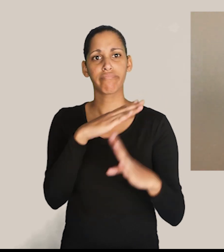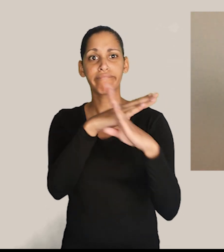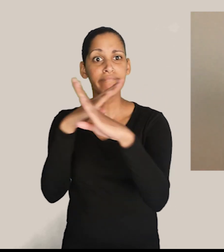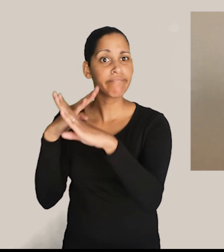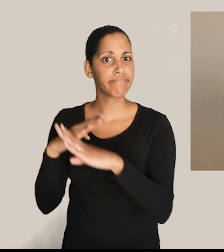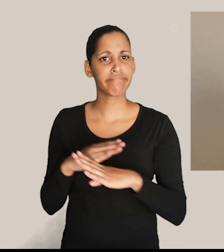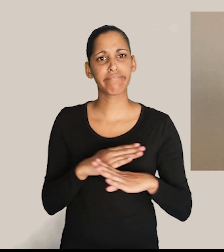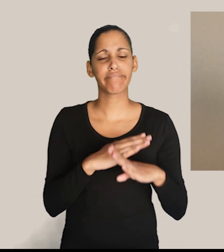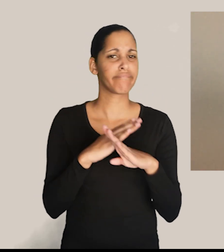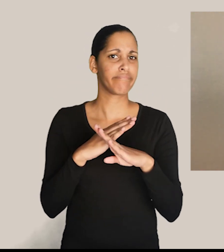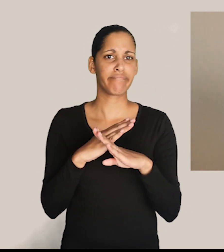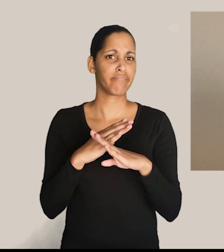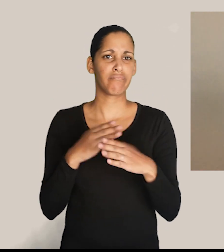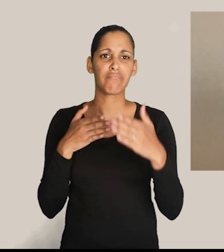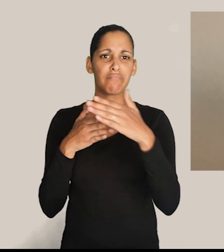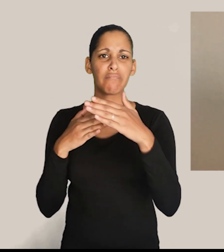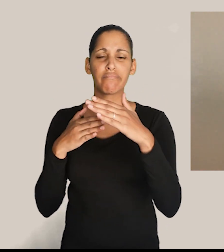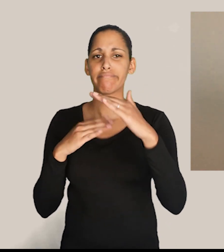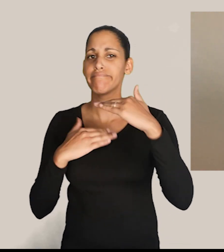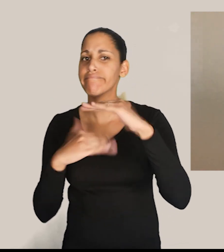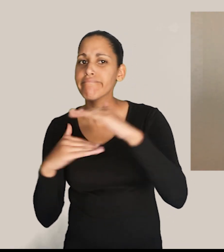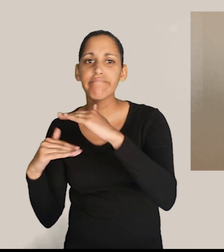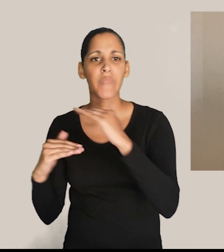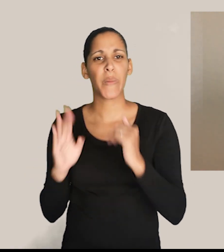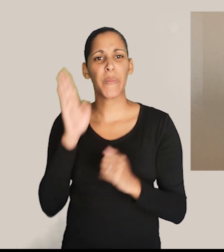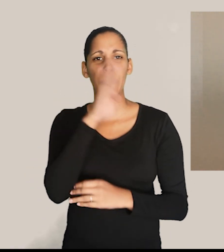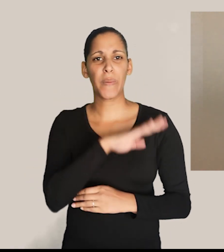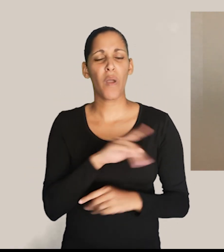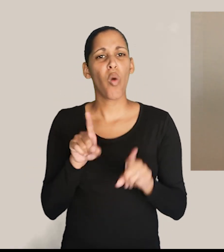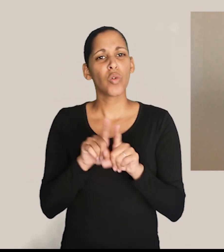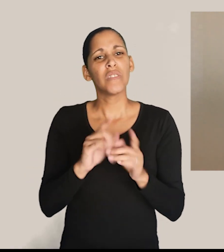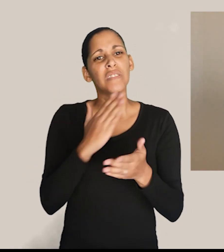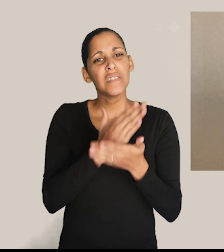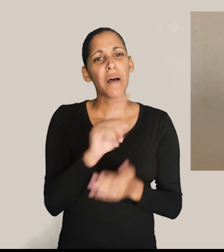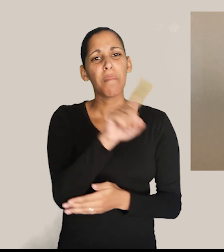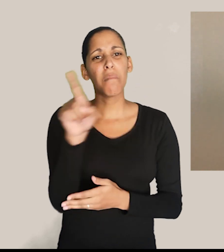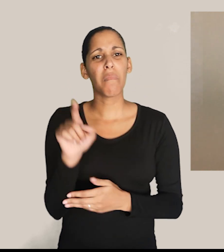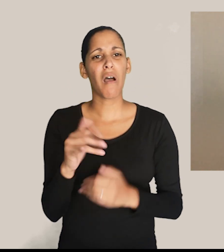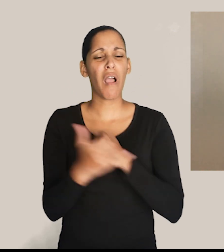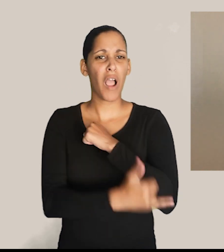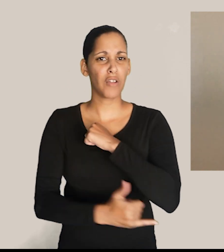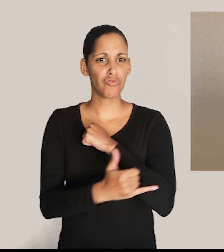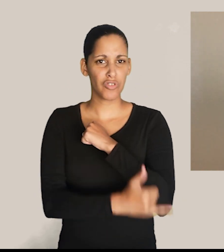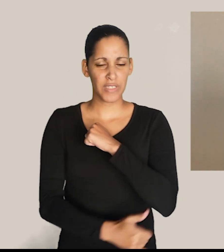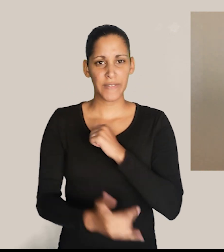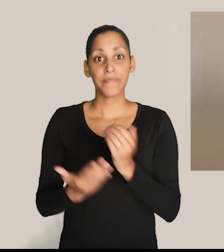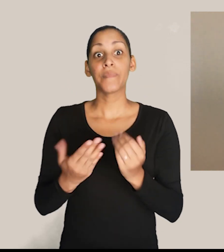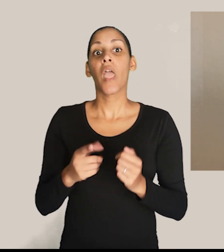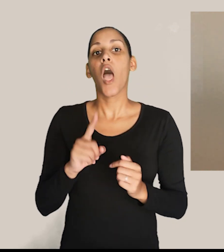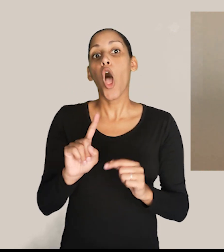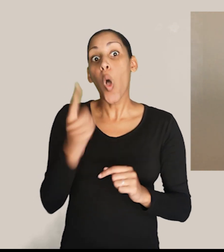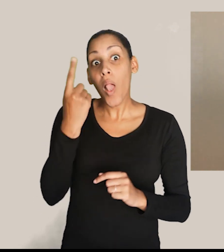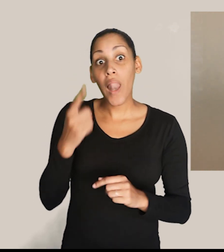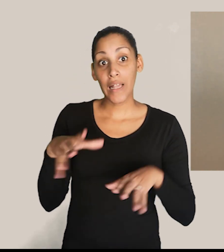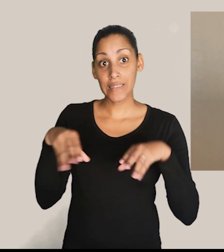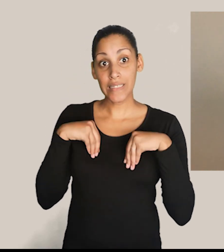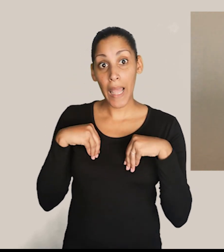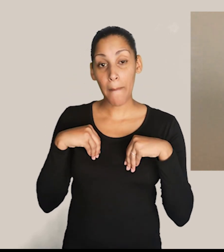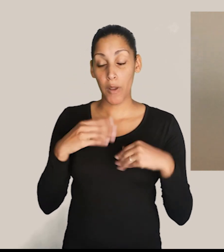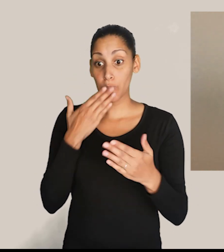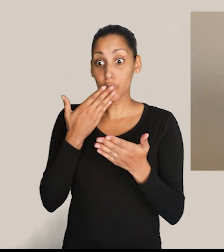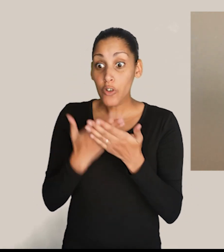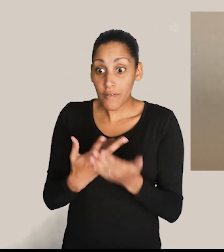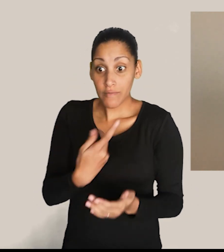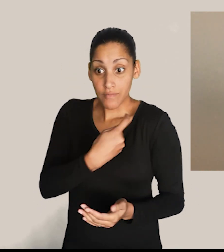currently. Some countries are already adjusting their COVID-19 regulatory policy to admit only those who have